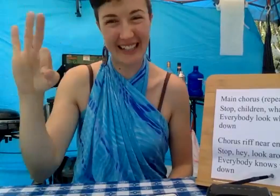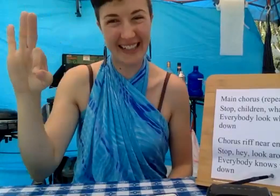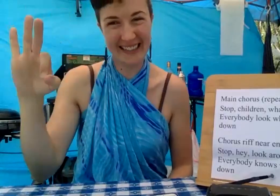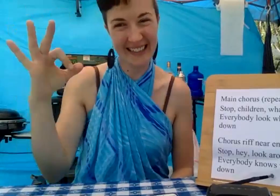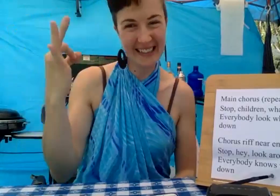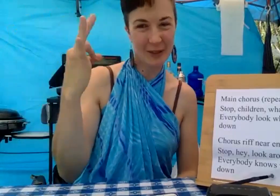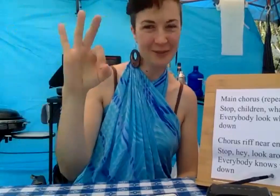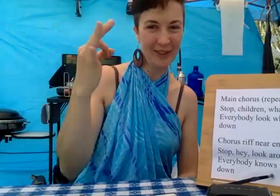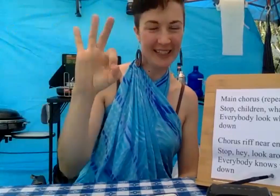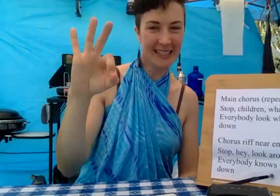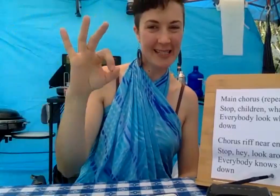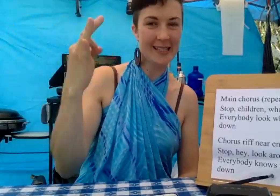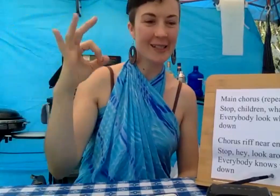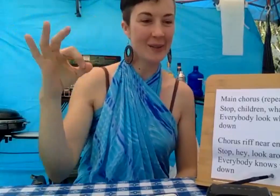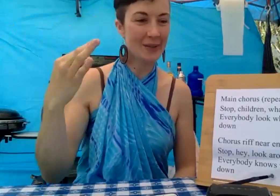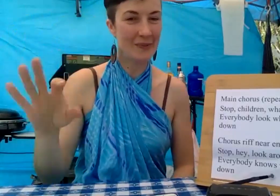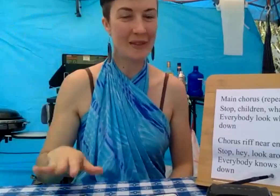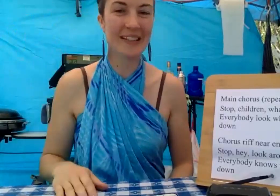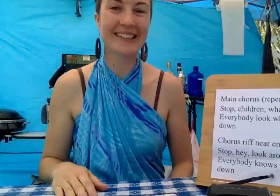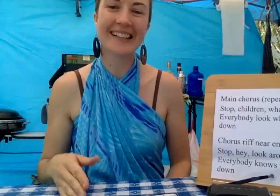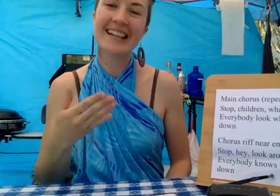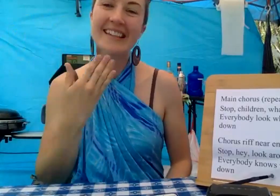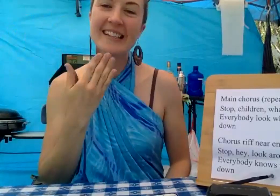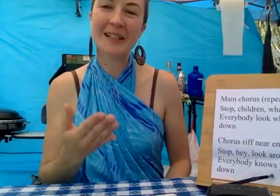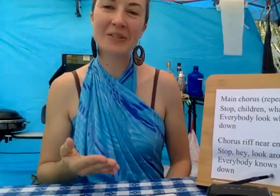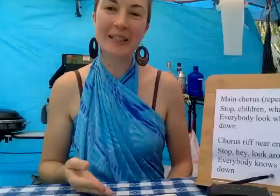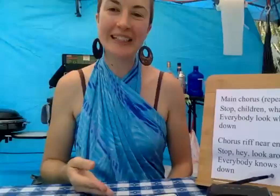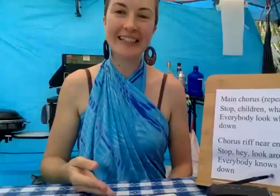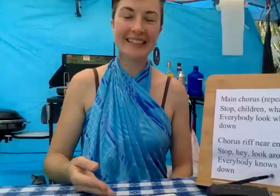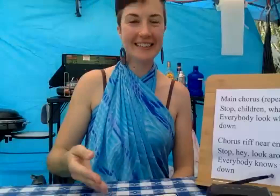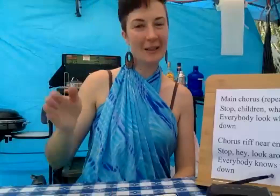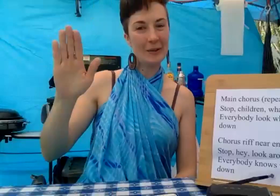Friday. Friday, that's the letter F. Okay. Thank you, everybody.